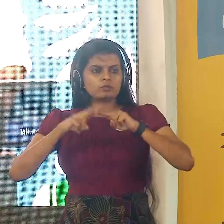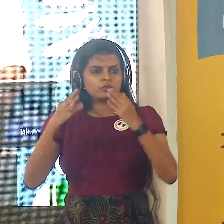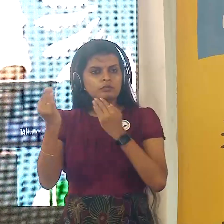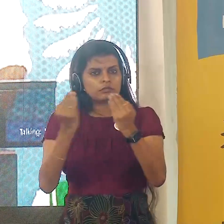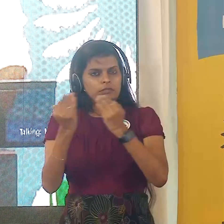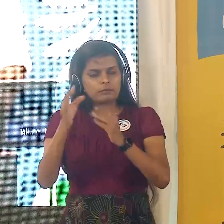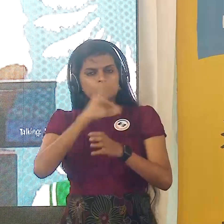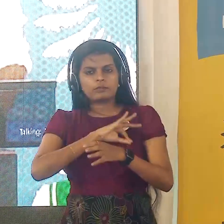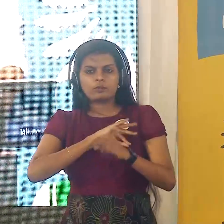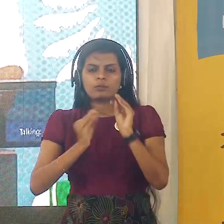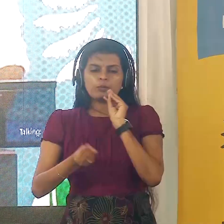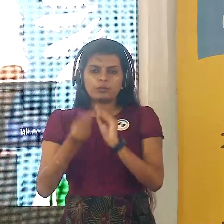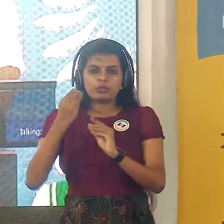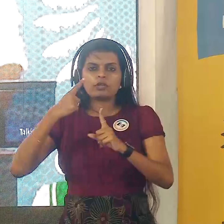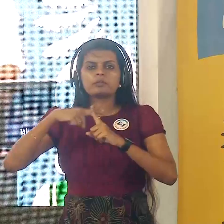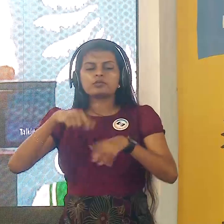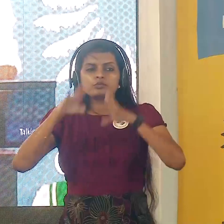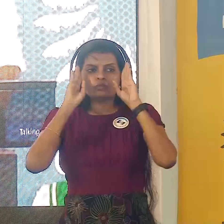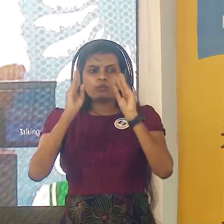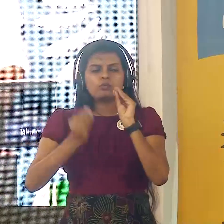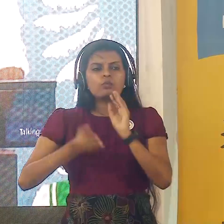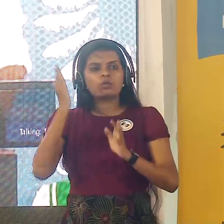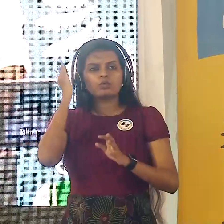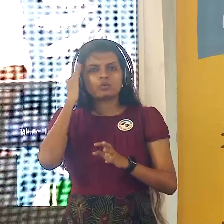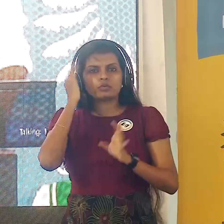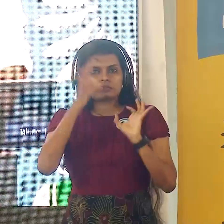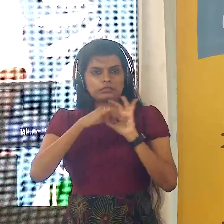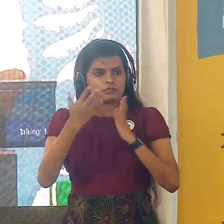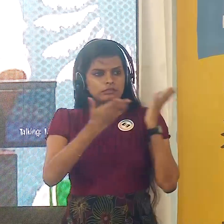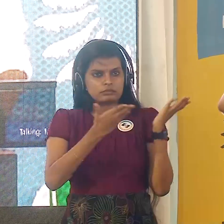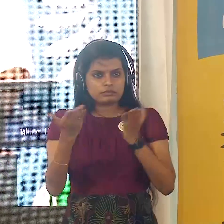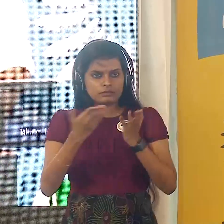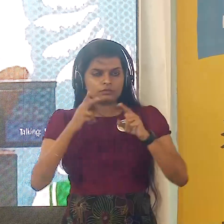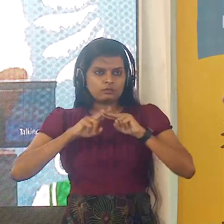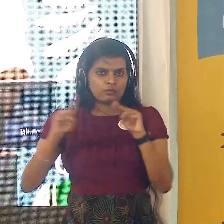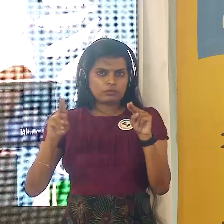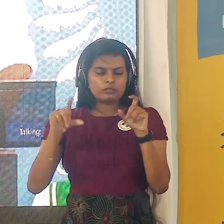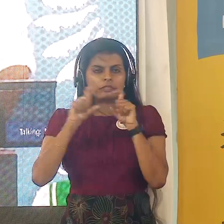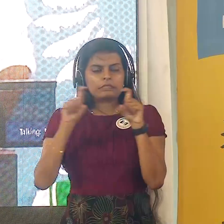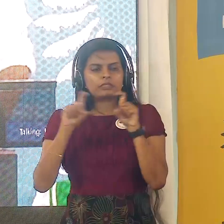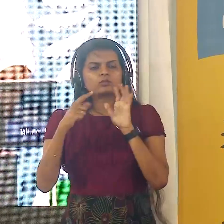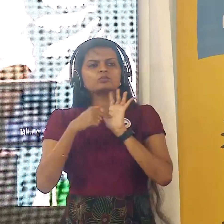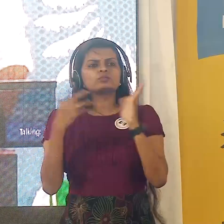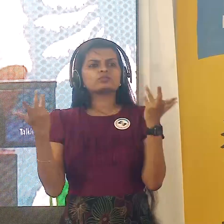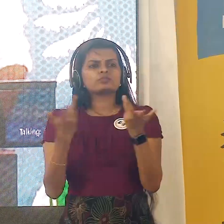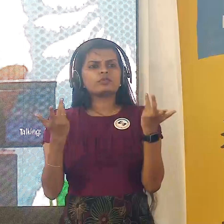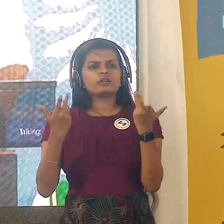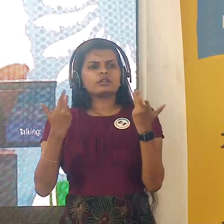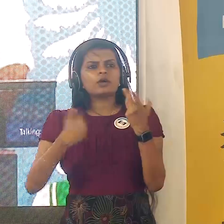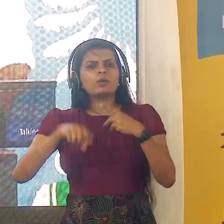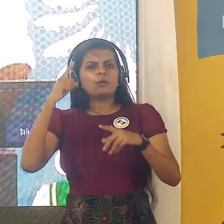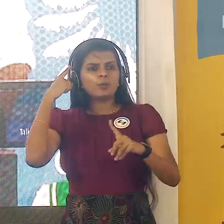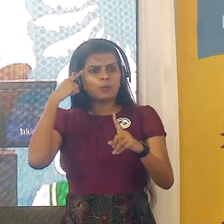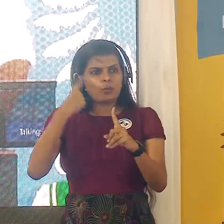comparative advantage. And the focus on knowledge-based services is obviously going to generate